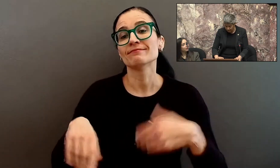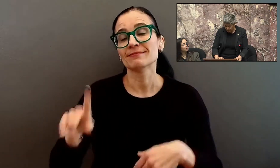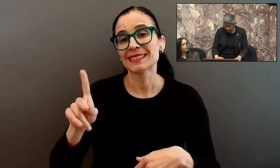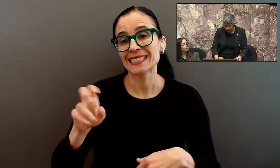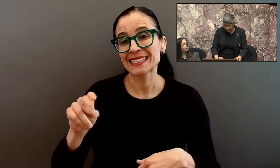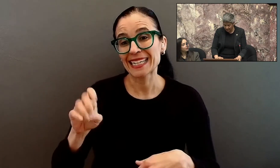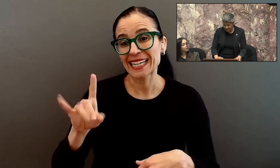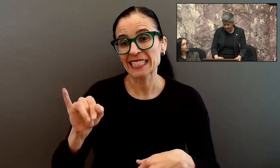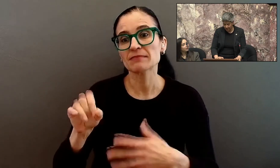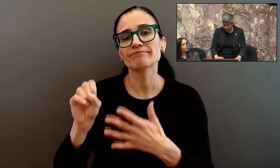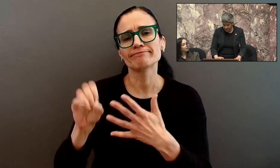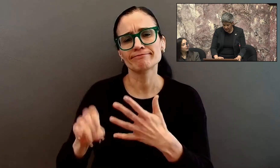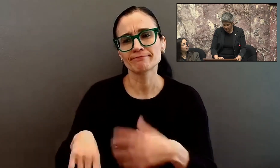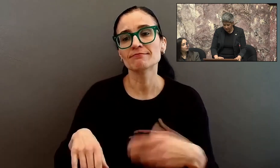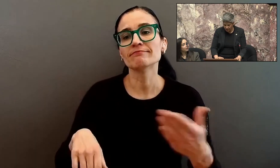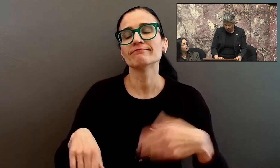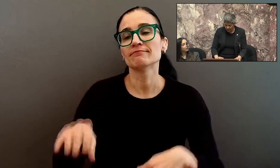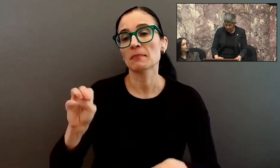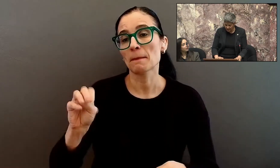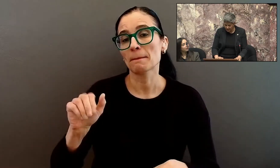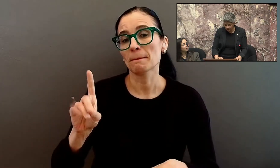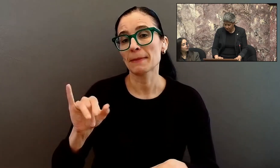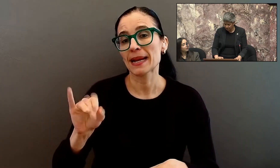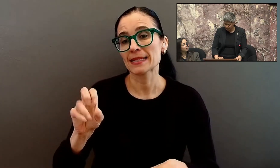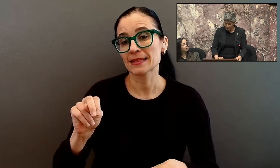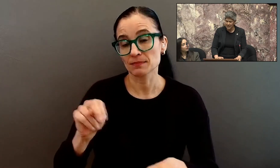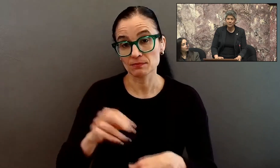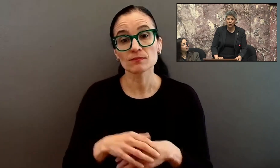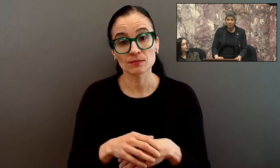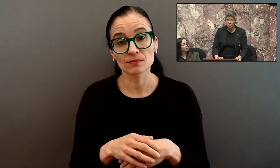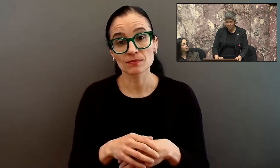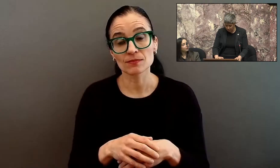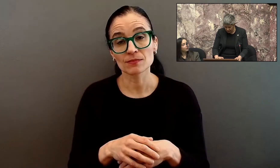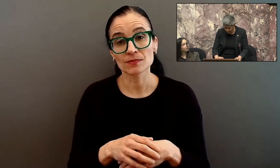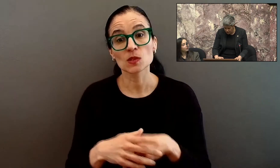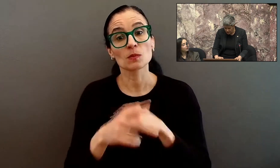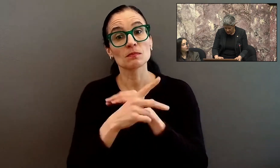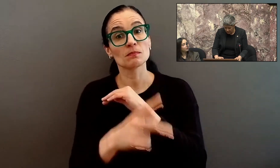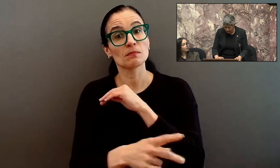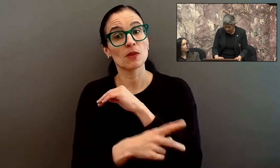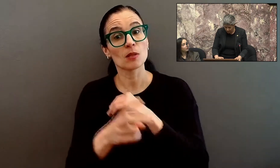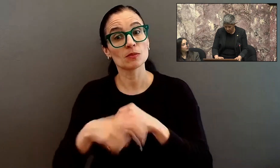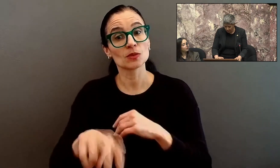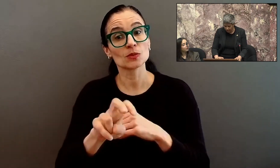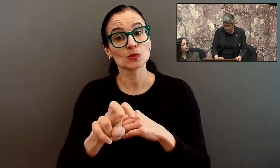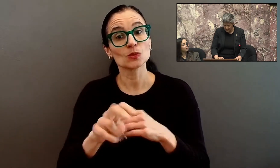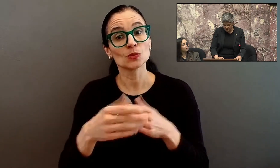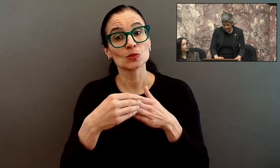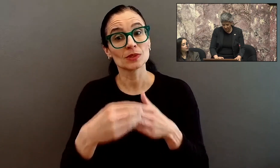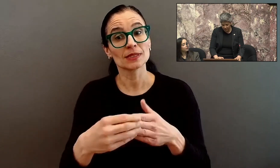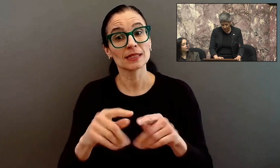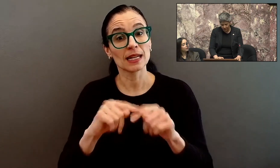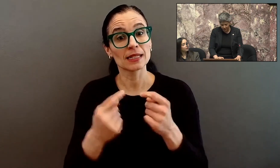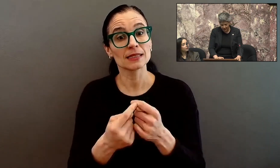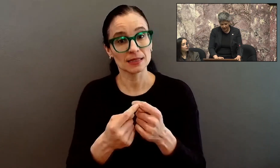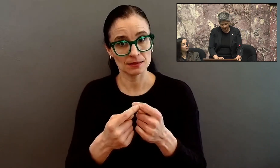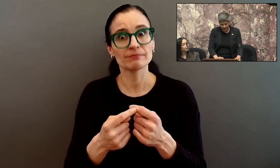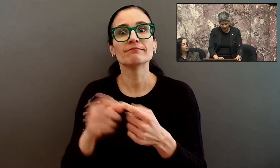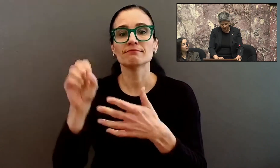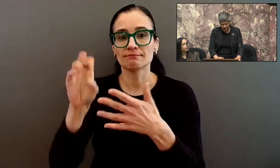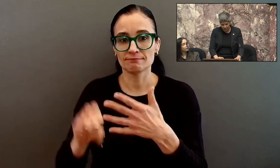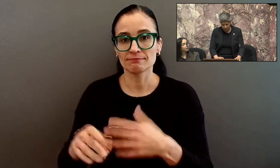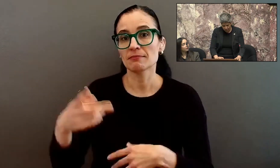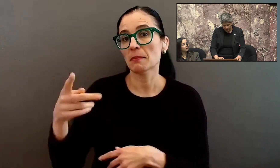lead, we have Pascal Grenier, Ryan Neal, and parliamentary players Eric Barnes, Sam Frew,